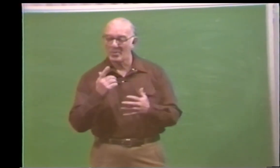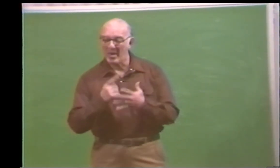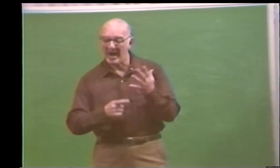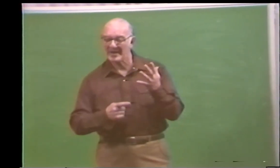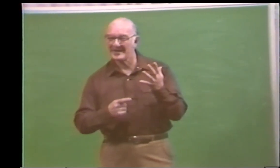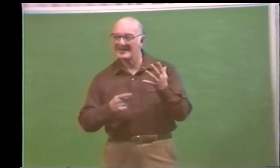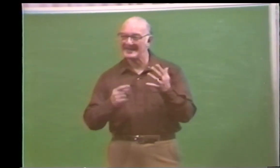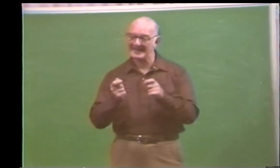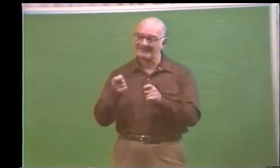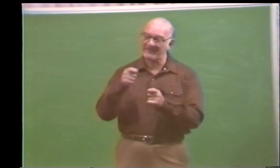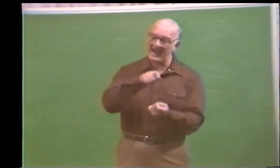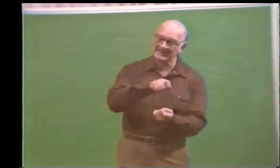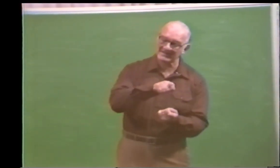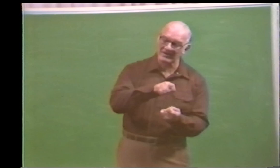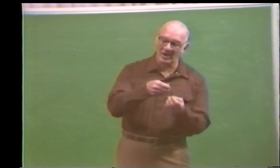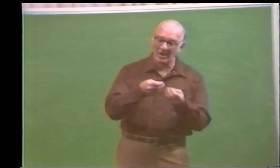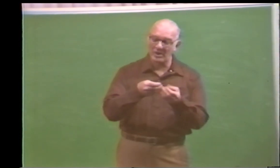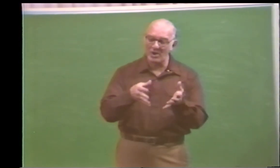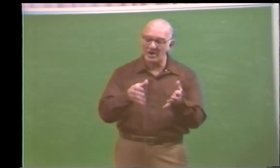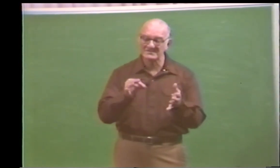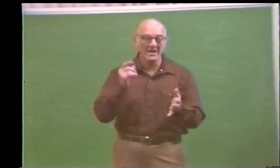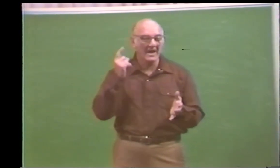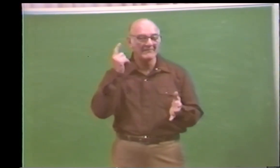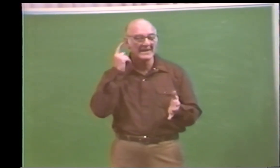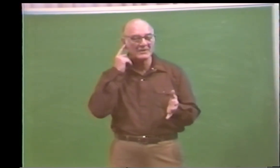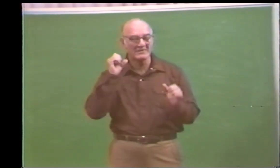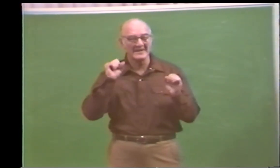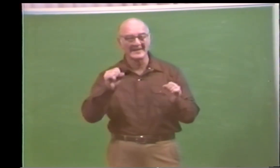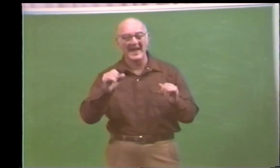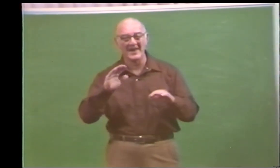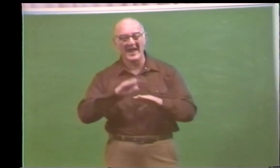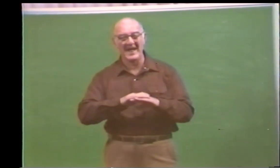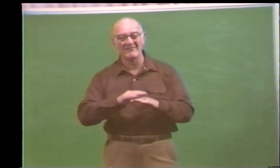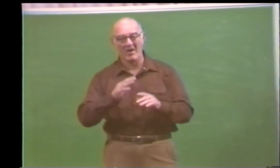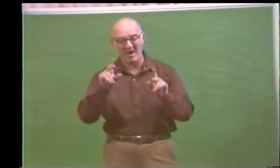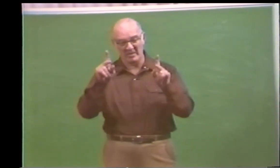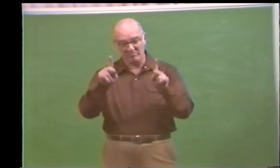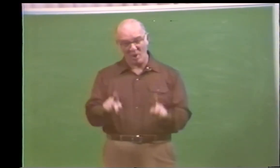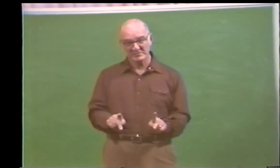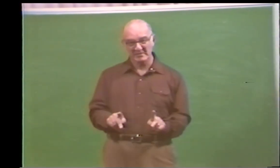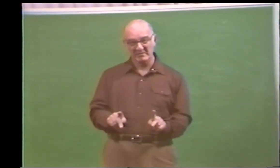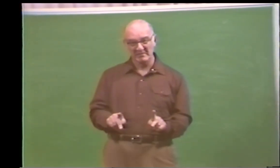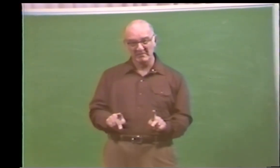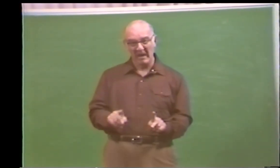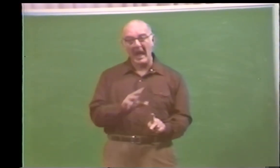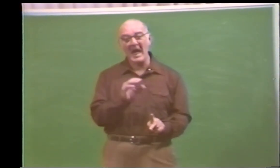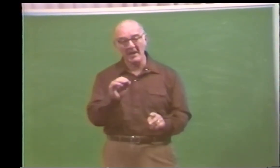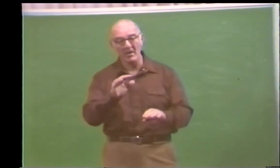What effect loss of hearing can have on a person and